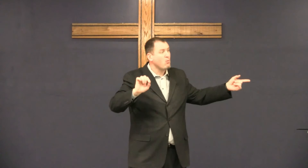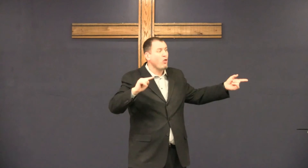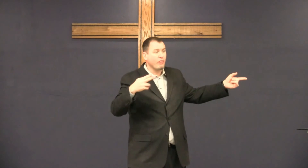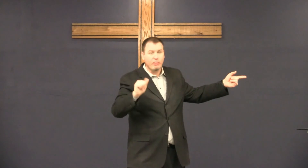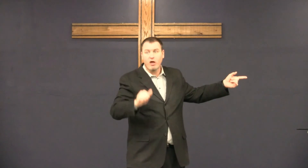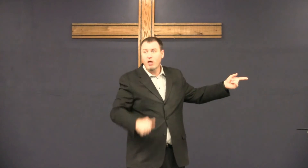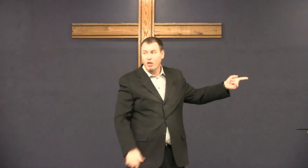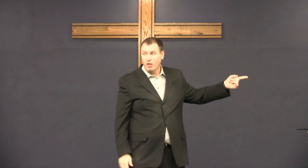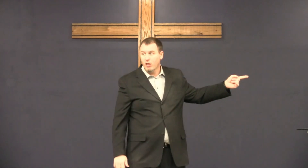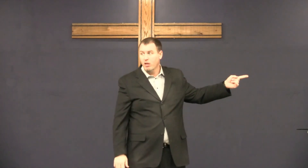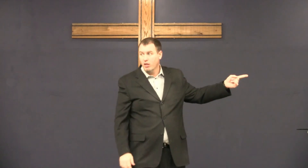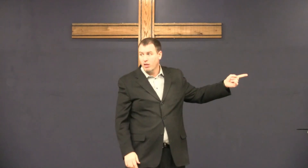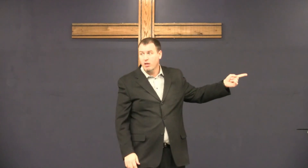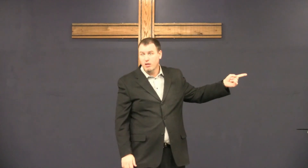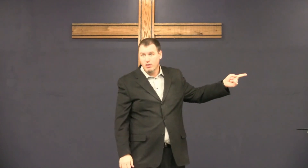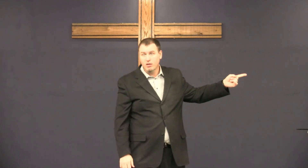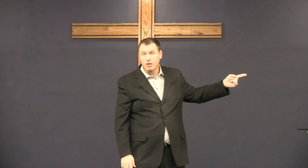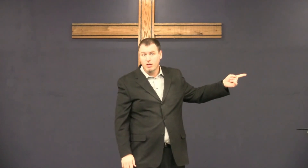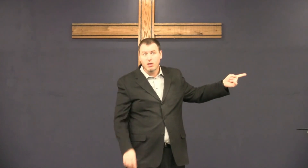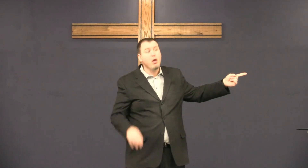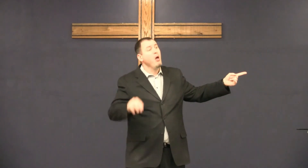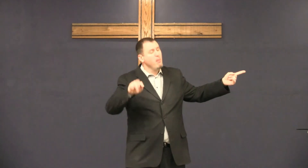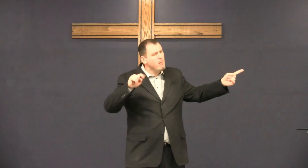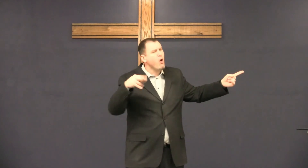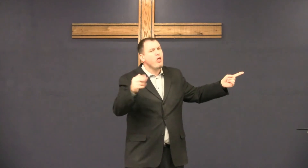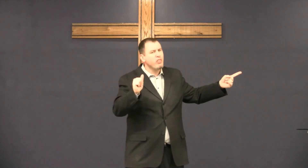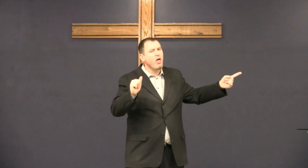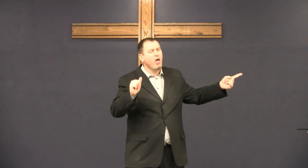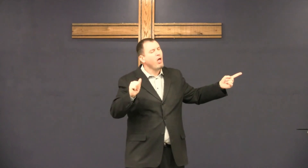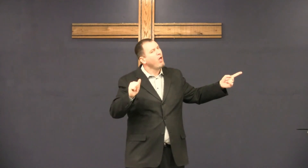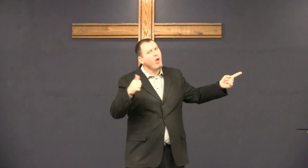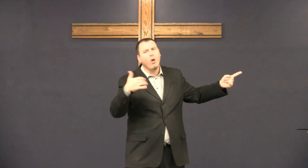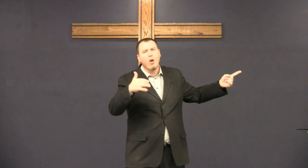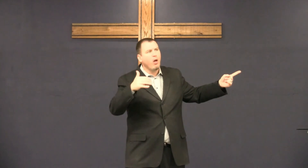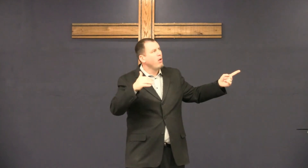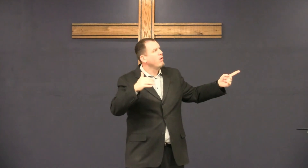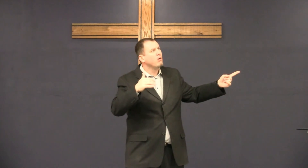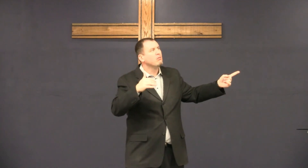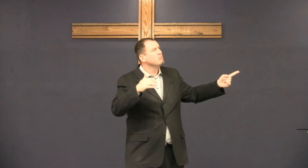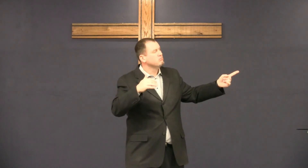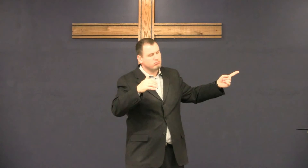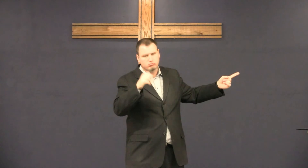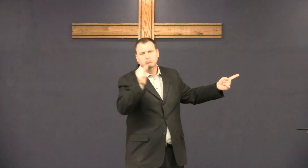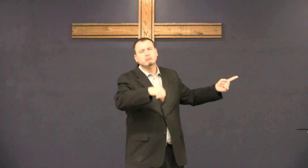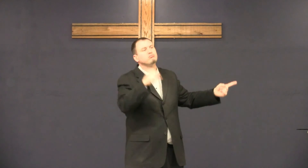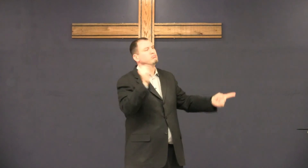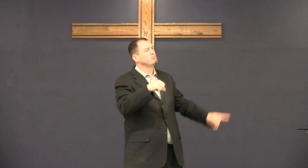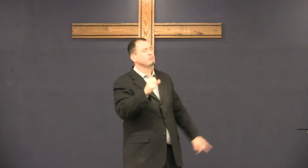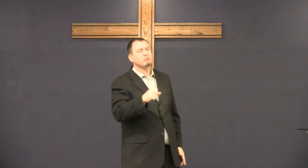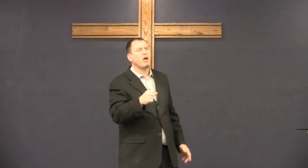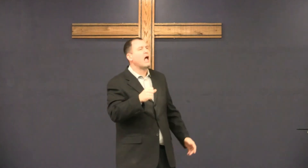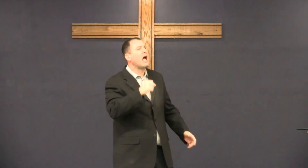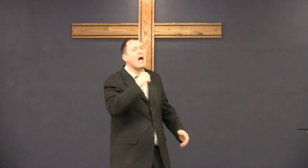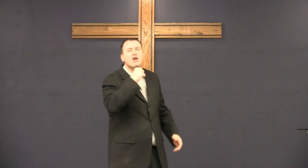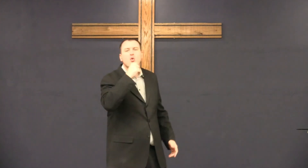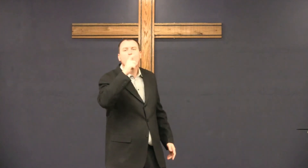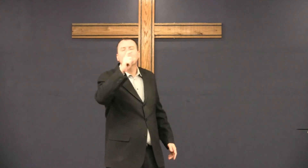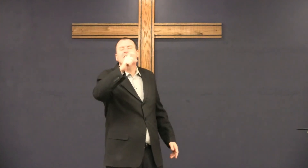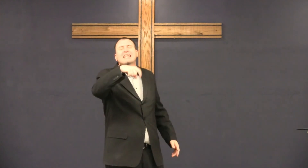before? Martha. Who believed him before all these things? Martha did.